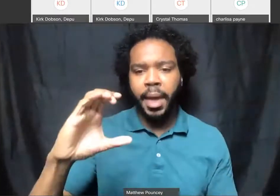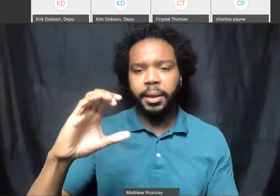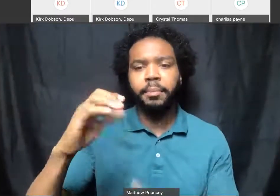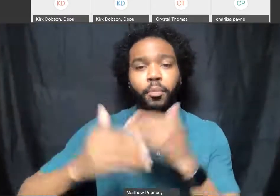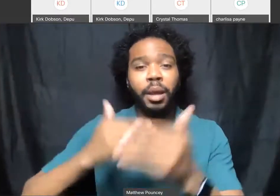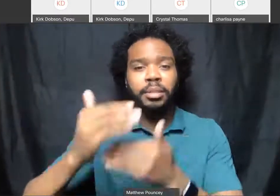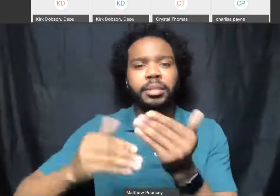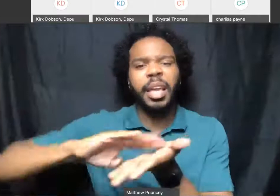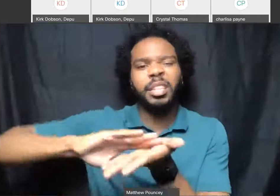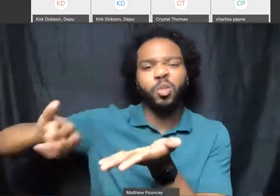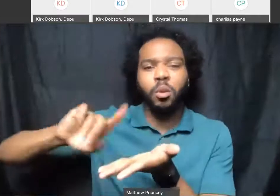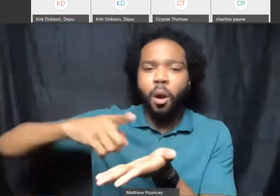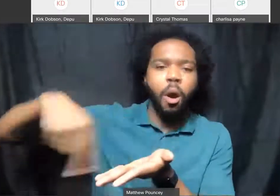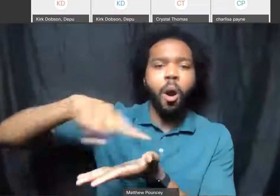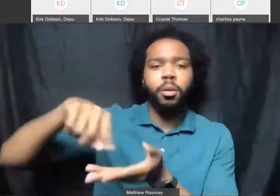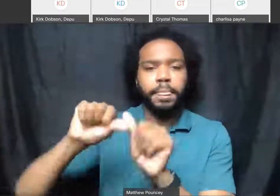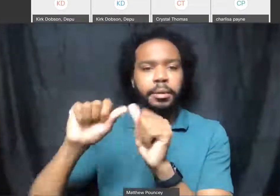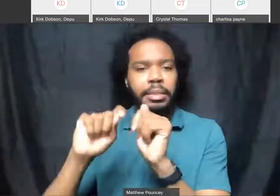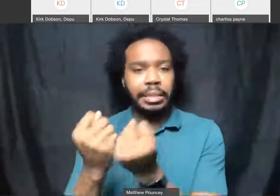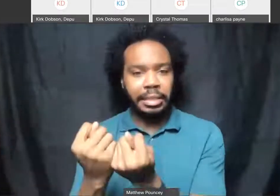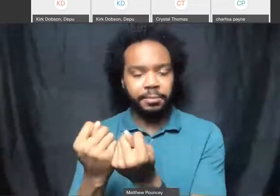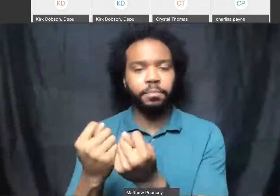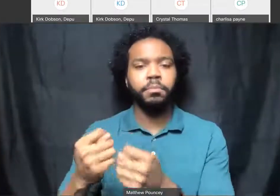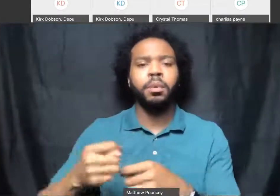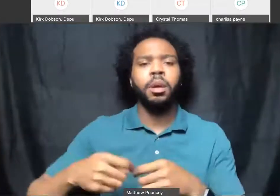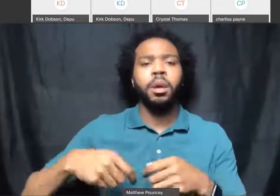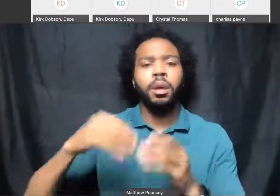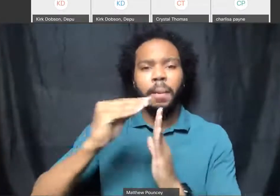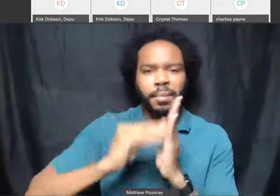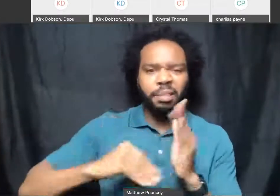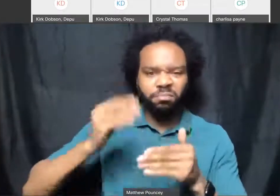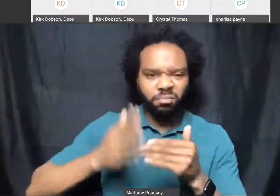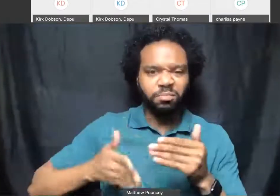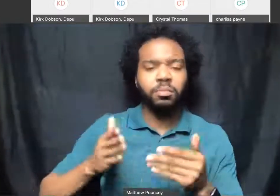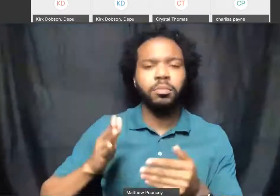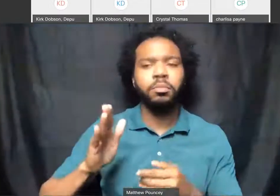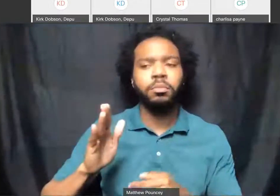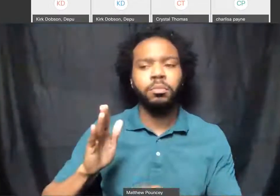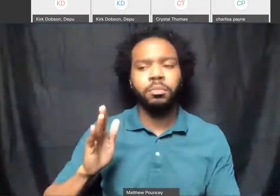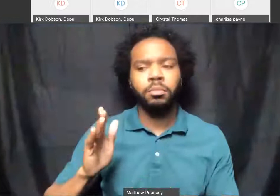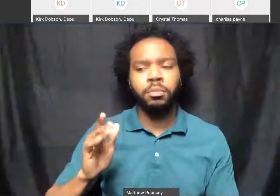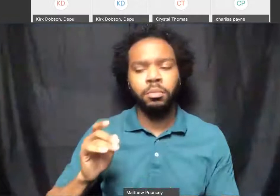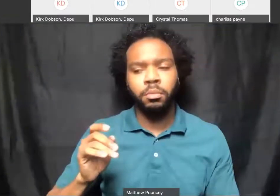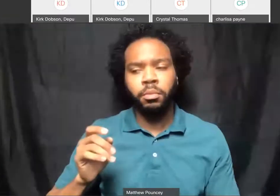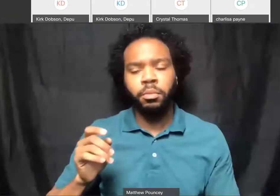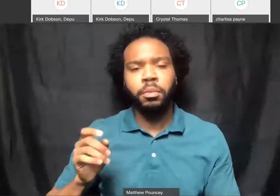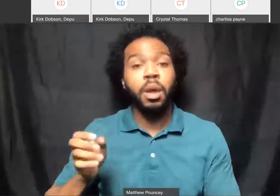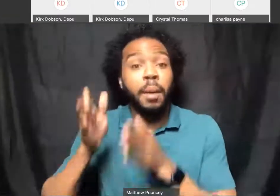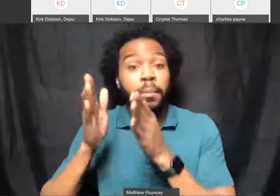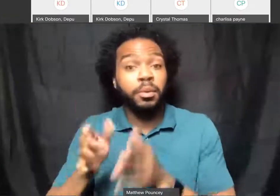members, completing and committing, imposing that persons choose to not return to day